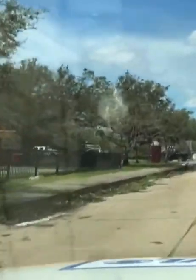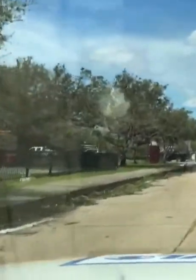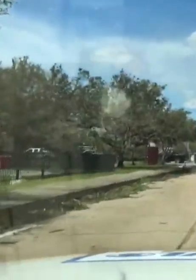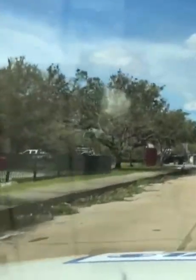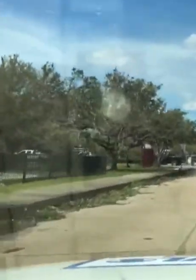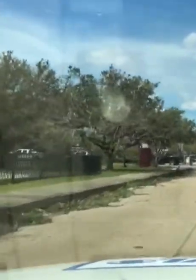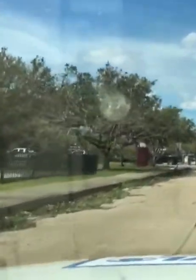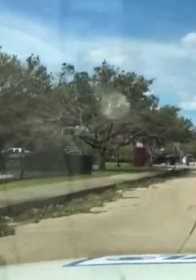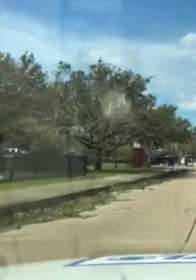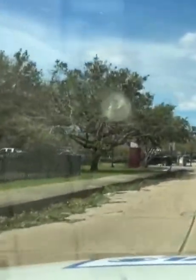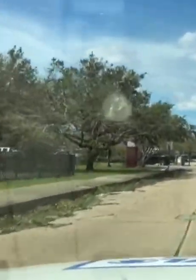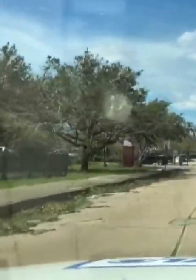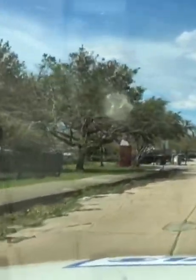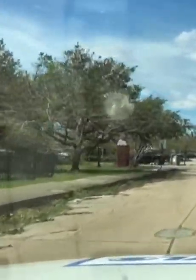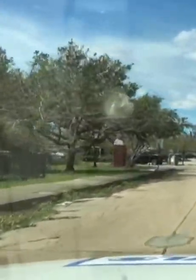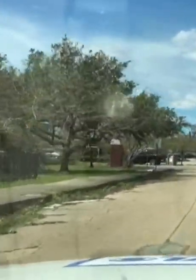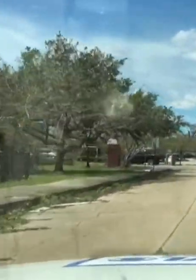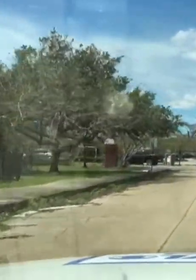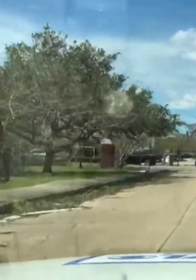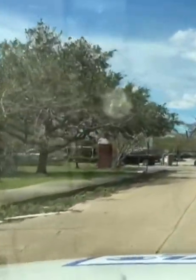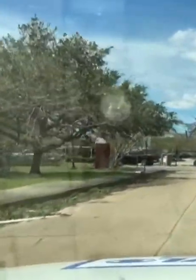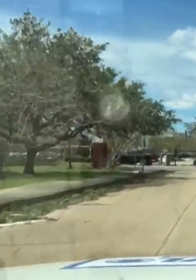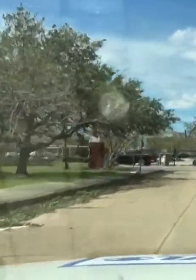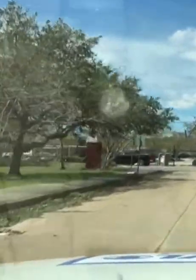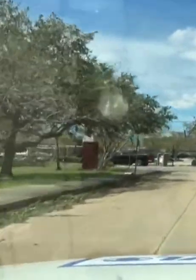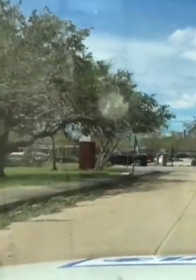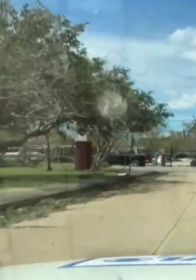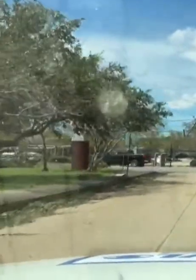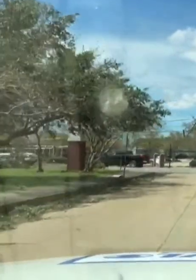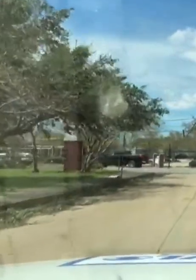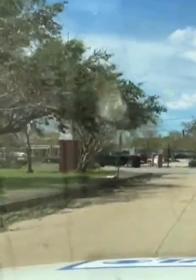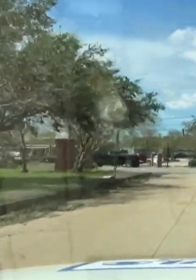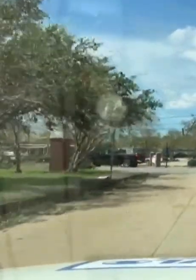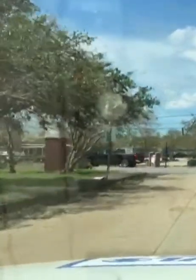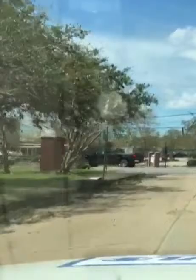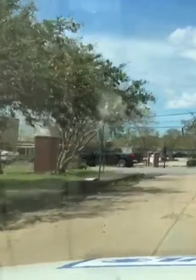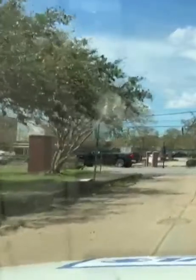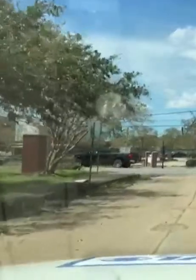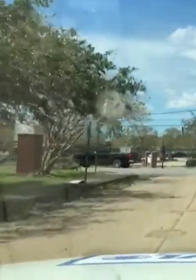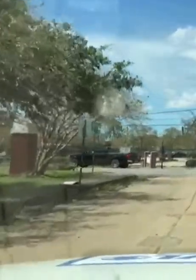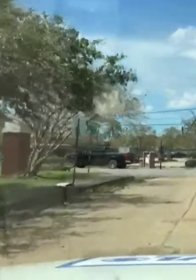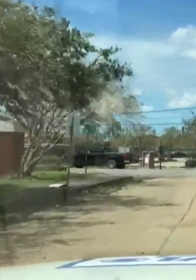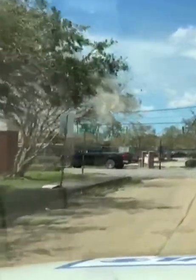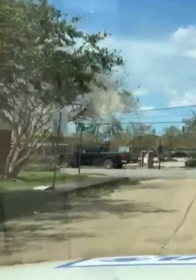here. Do some news gathering. I'm not hopeful.